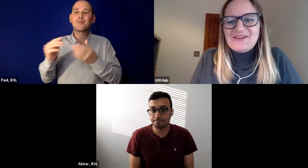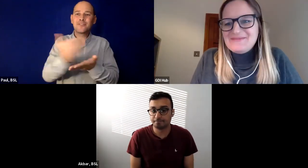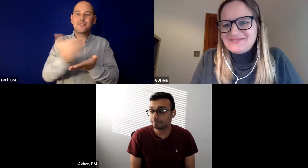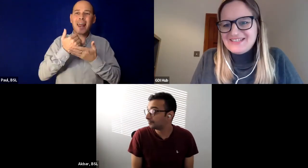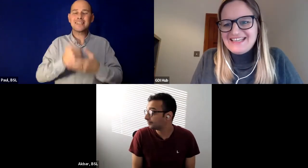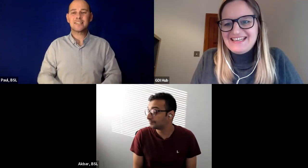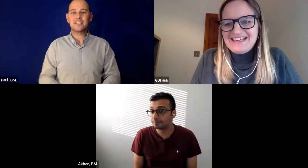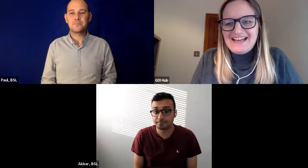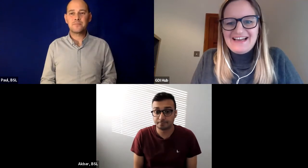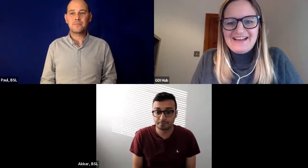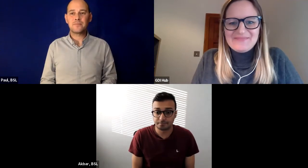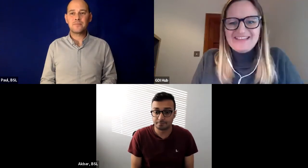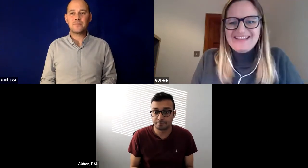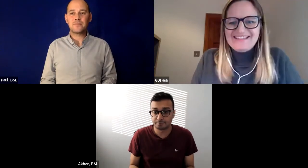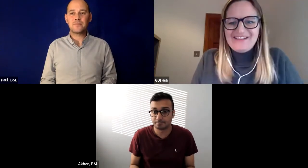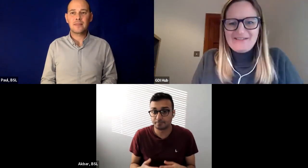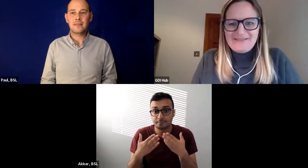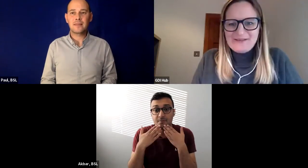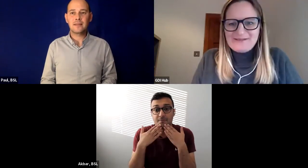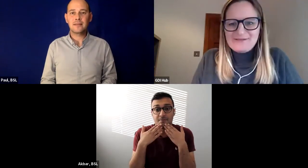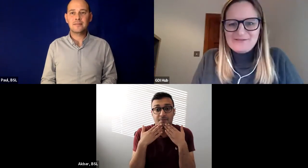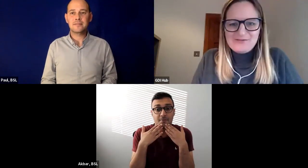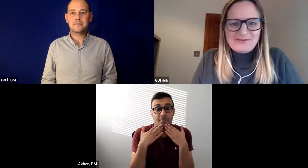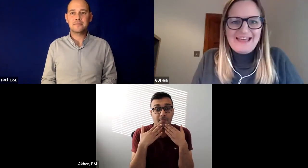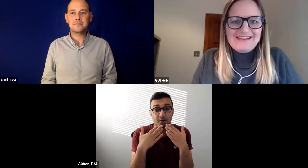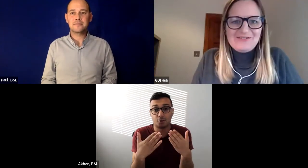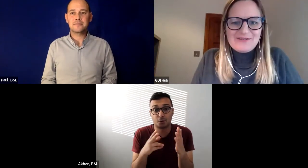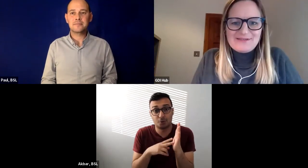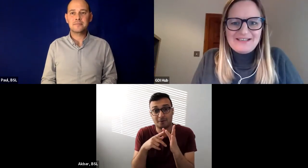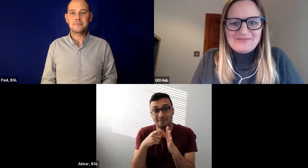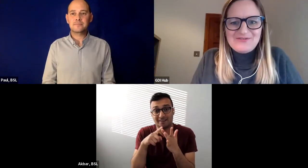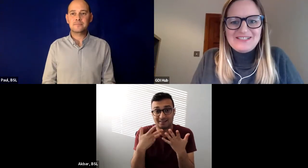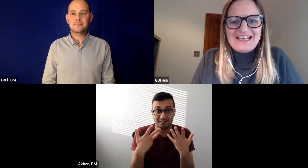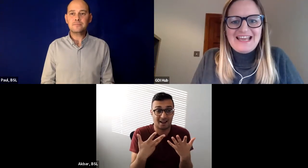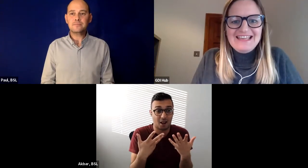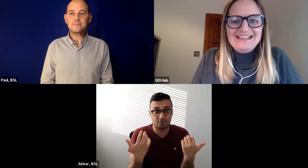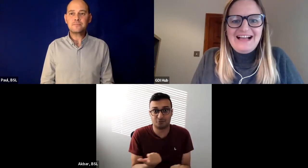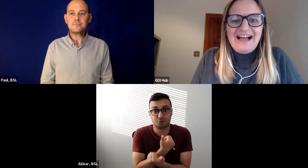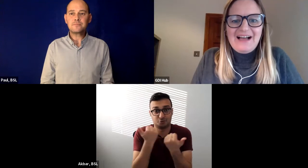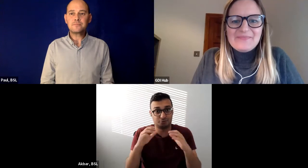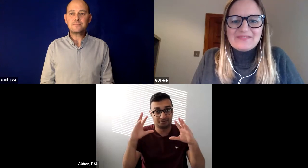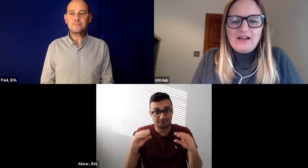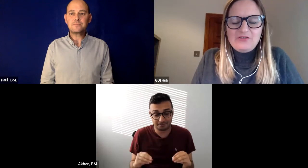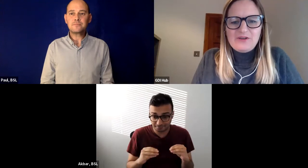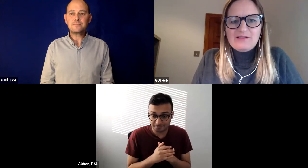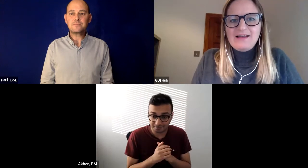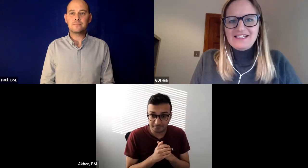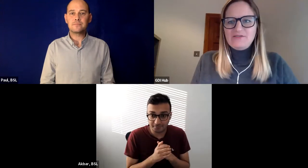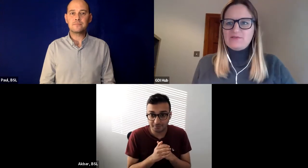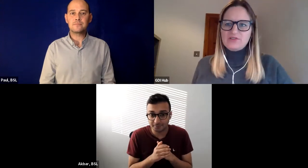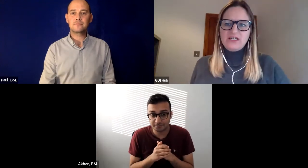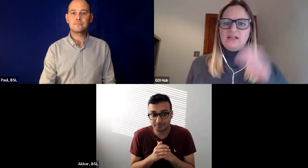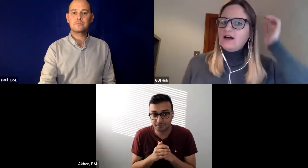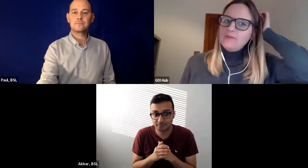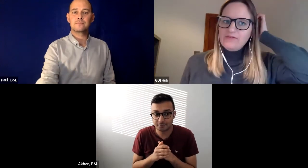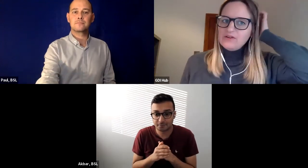Thank you very much, Vicky. So that brings us towards the end of the session for today. I've just put a slide here on